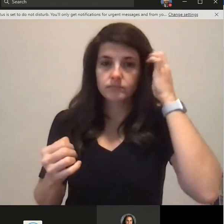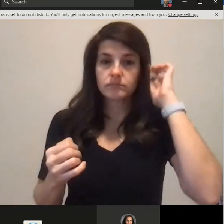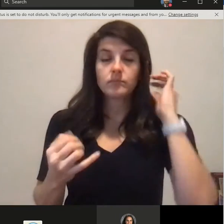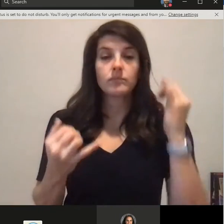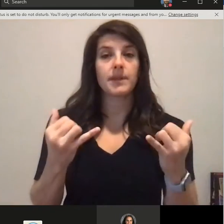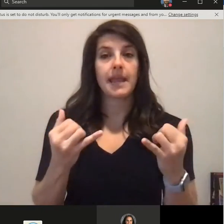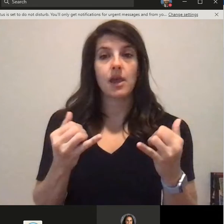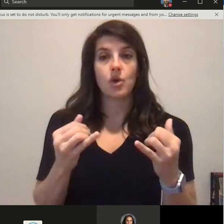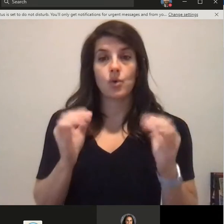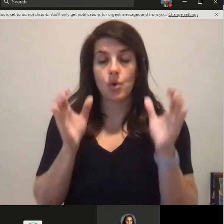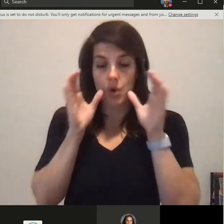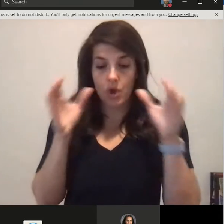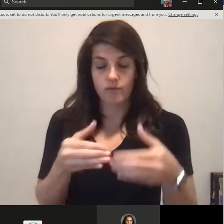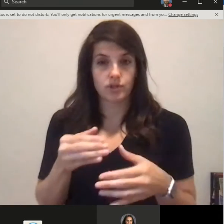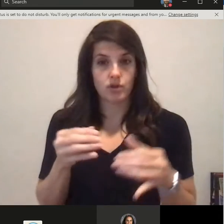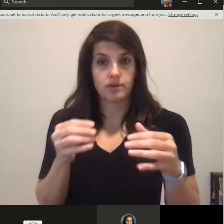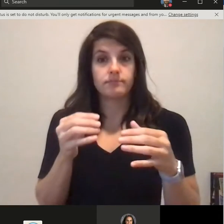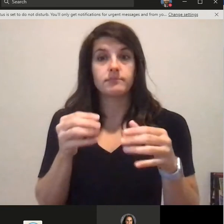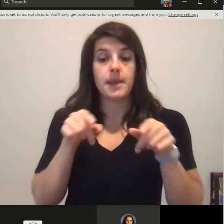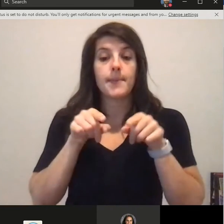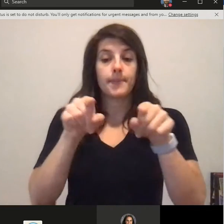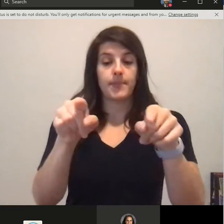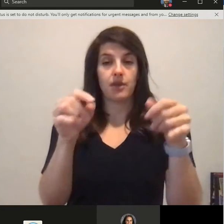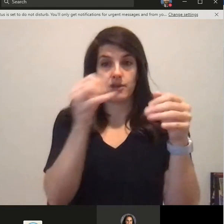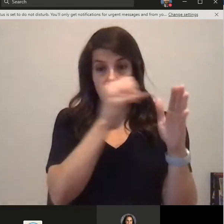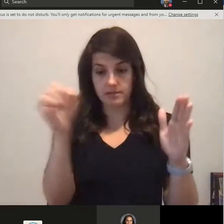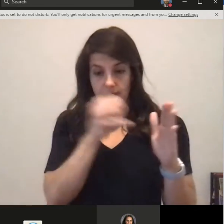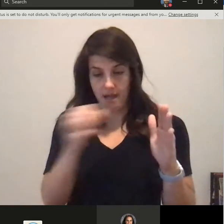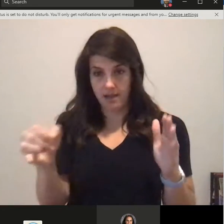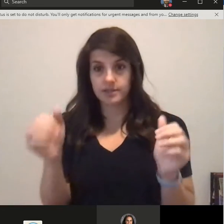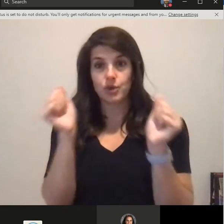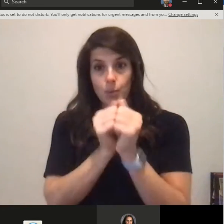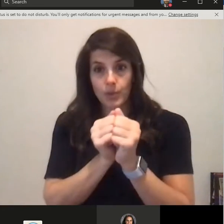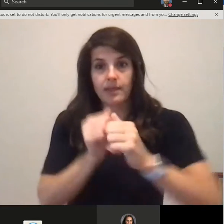parallel lines that has a transversal